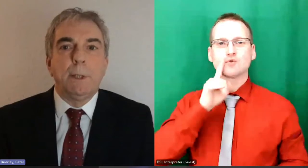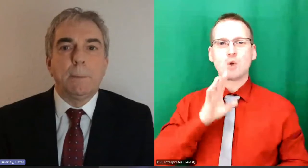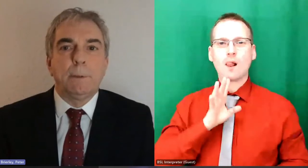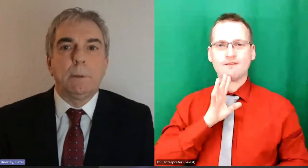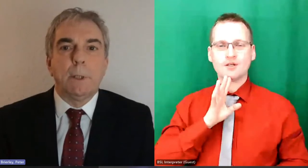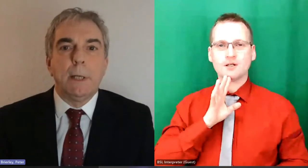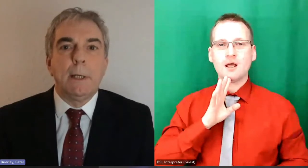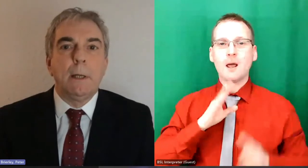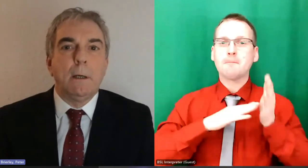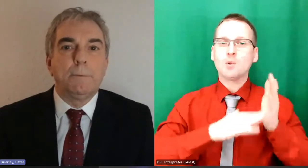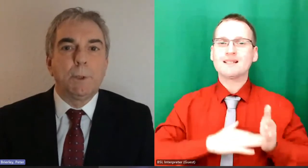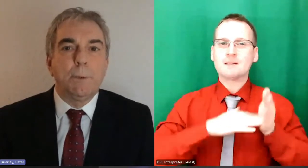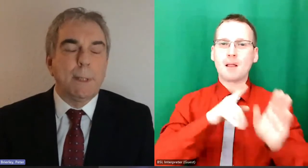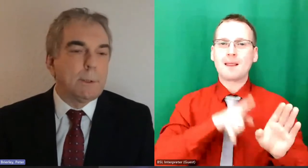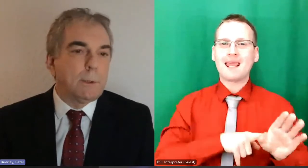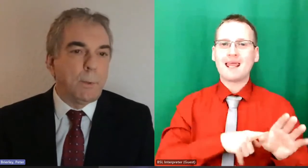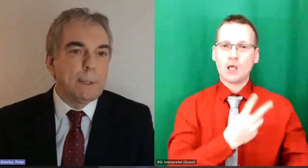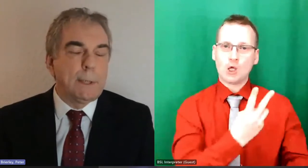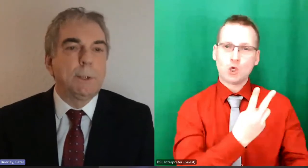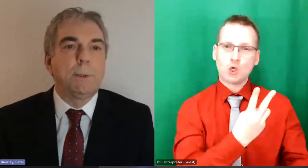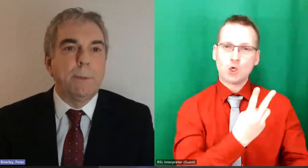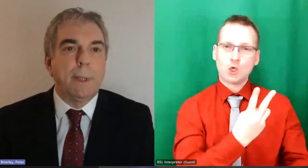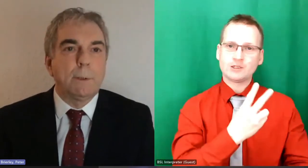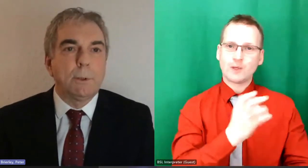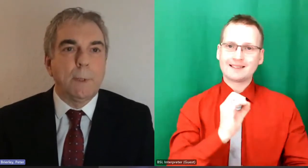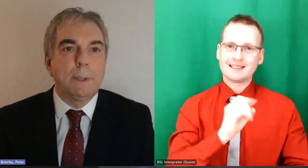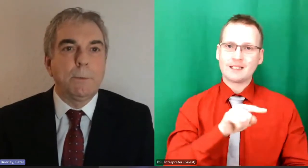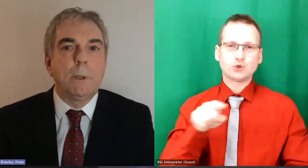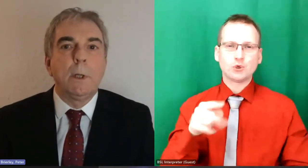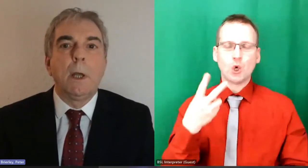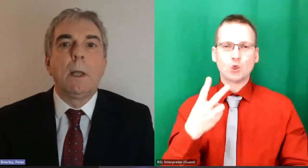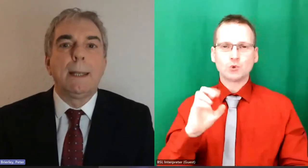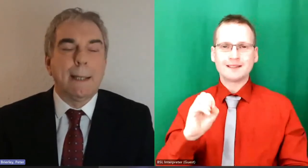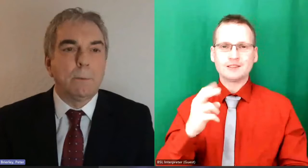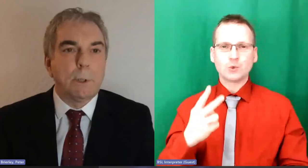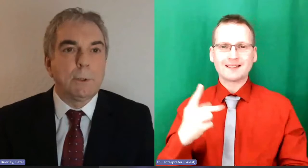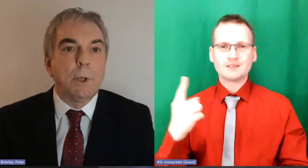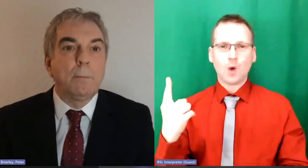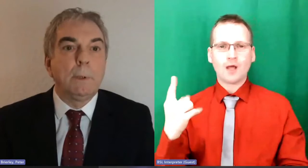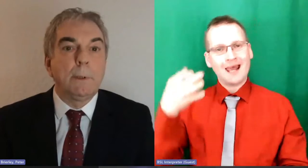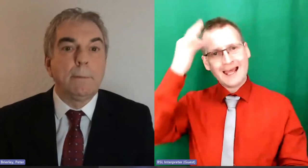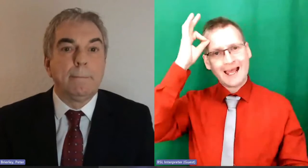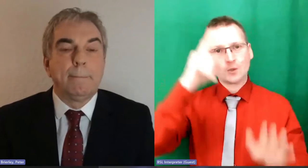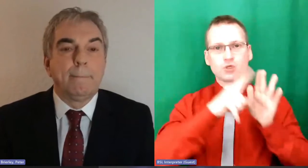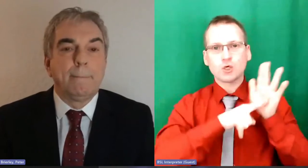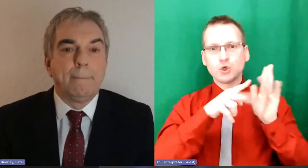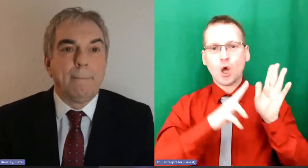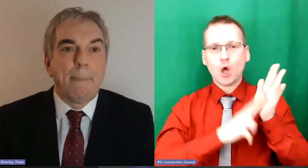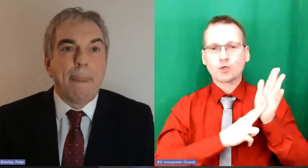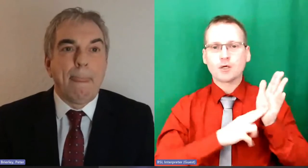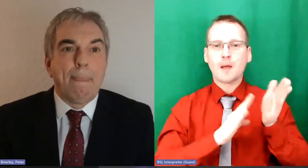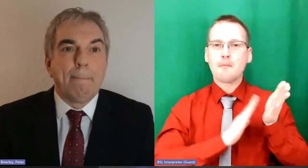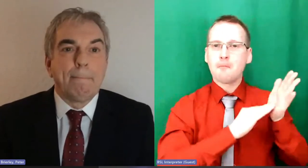the municipal year of 2020 to 2021, Councillor John Mullen.